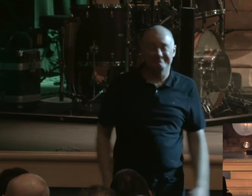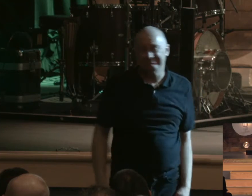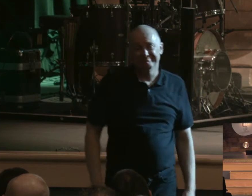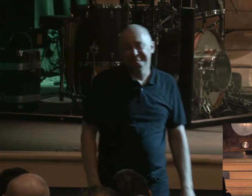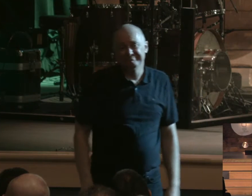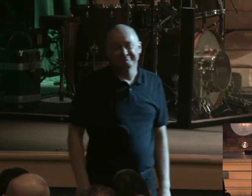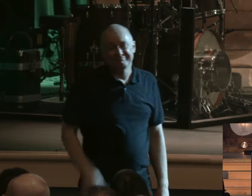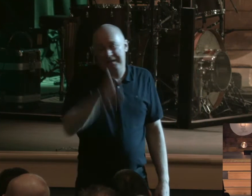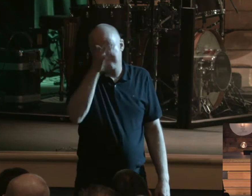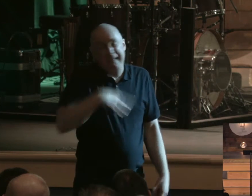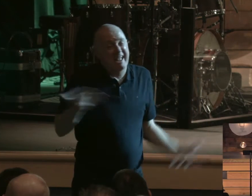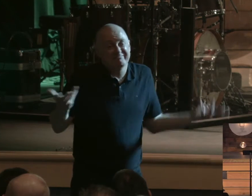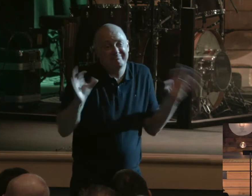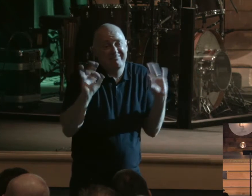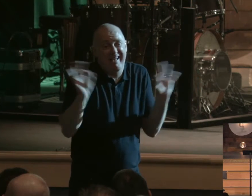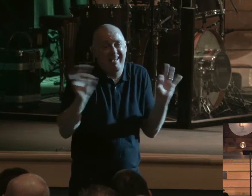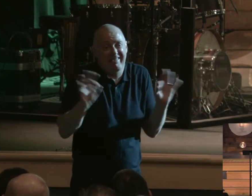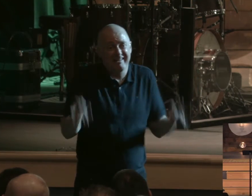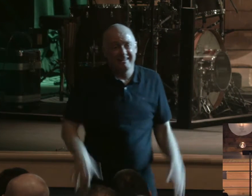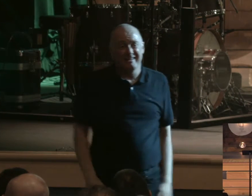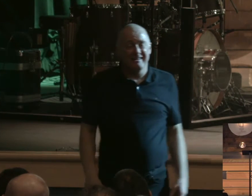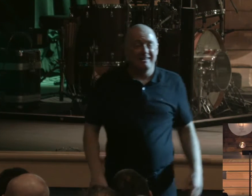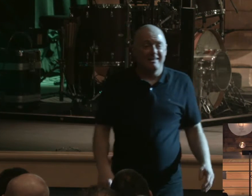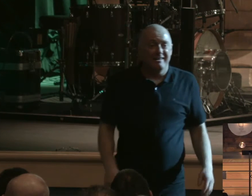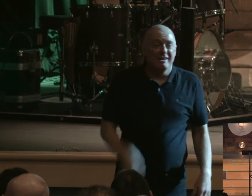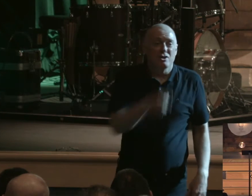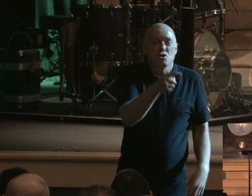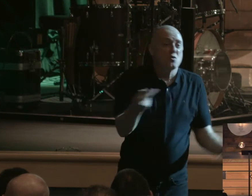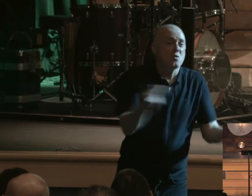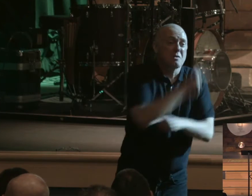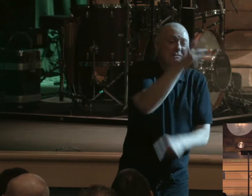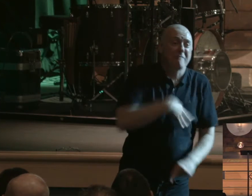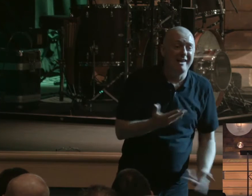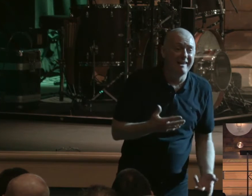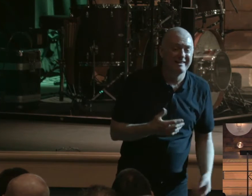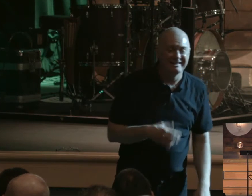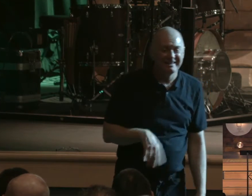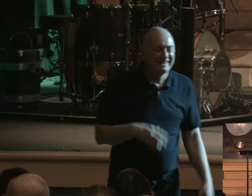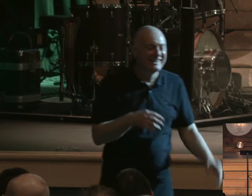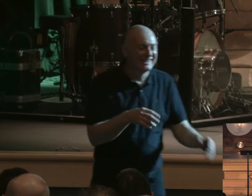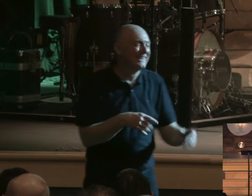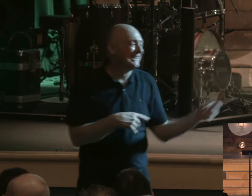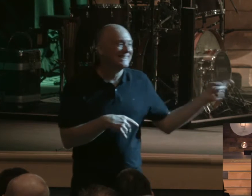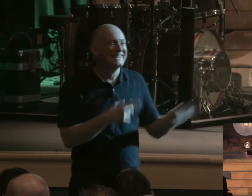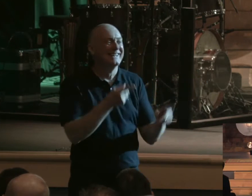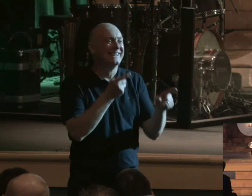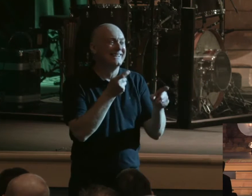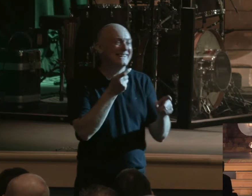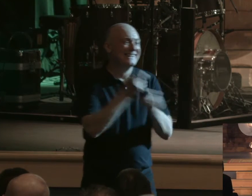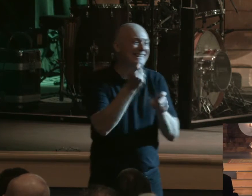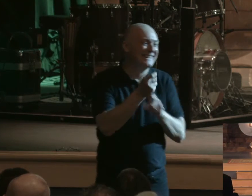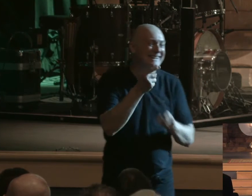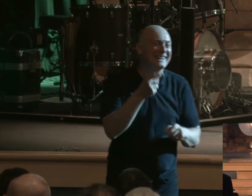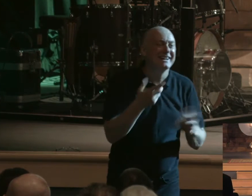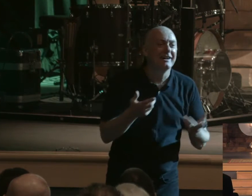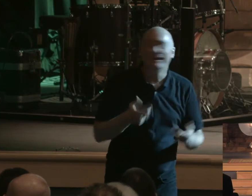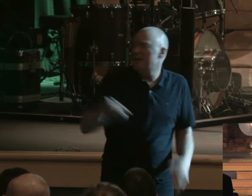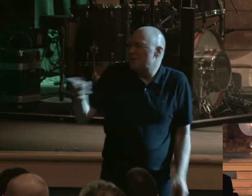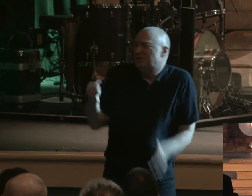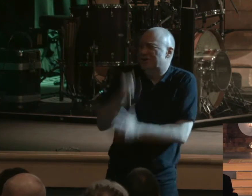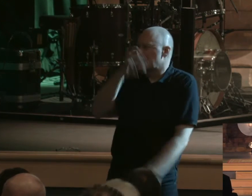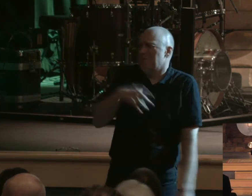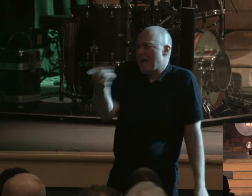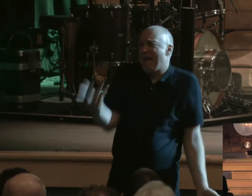The best of men are men at best, and you're not the best of men. You're actually a worse man, and the worst men are just worse, all right? So he says that, and he says, but you're just a